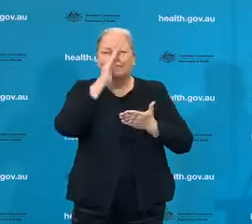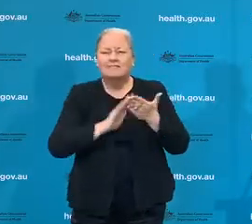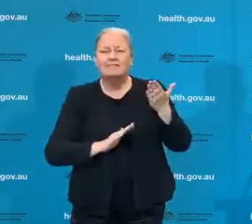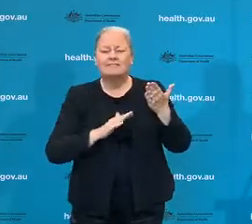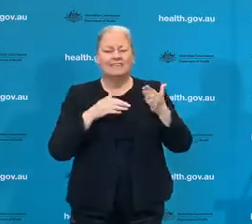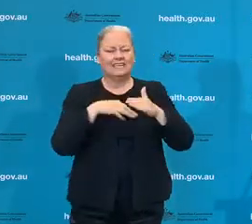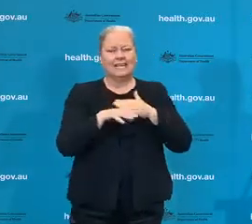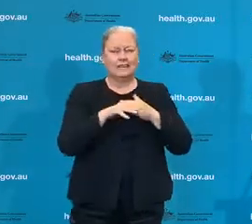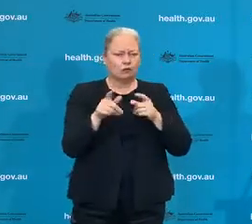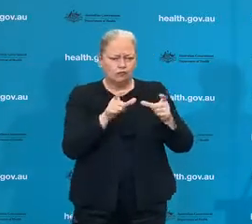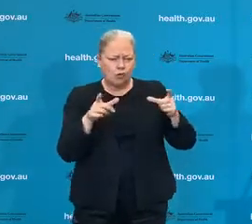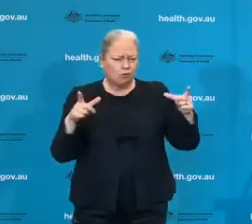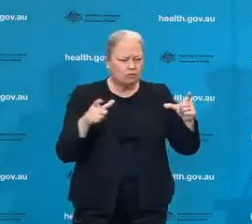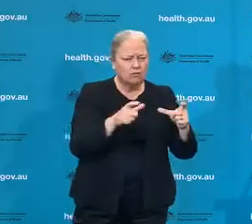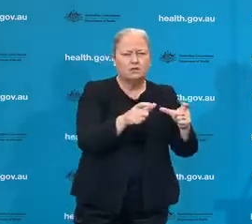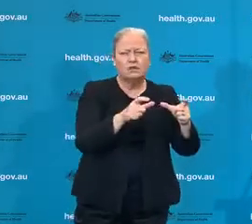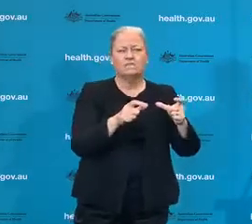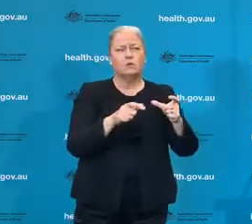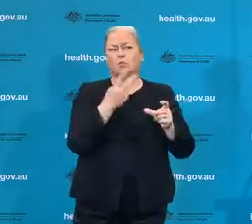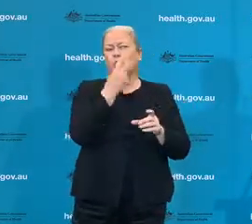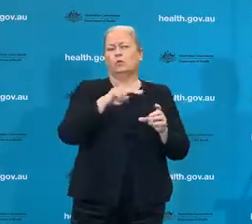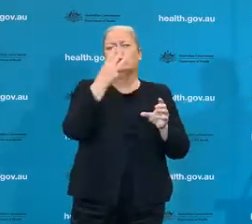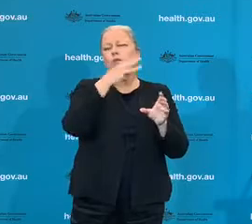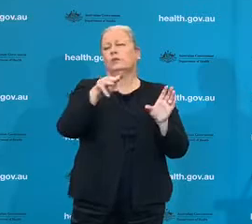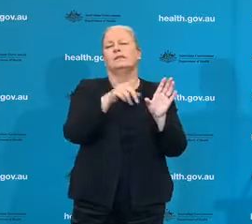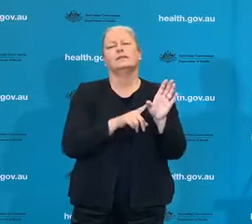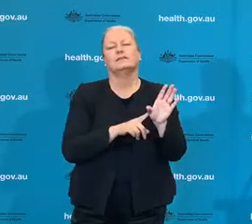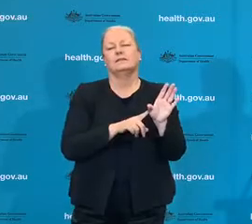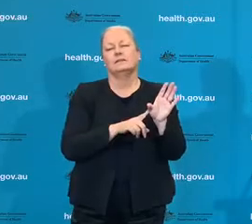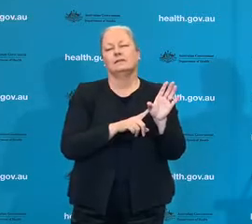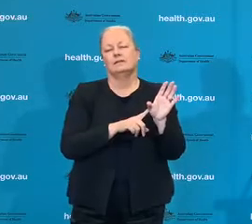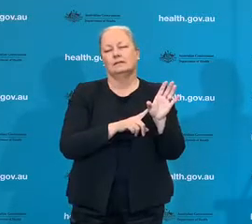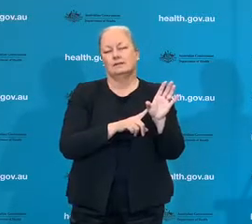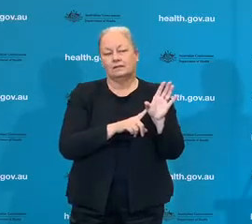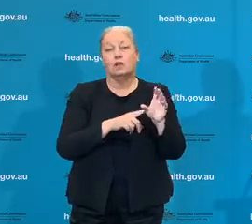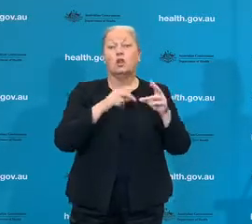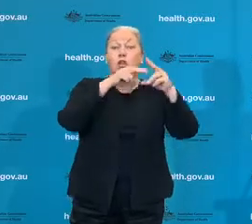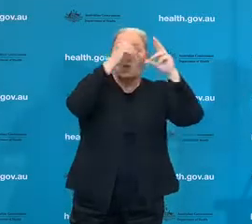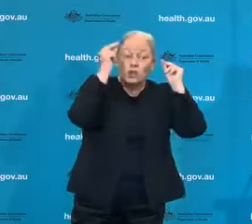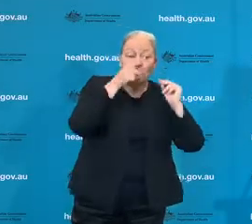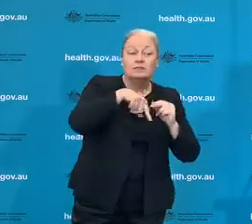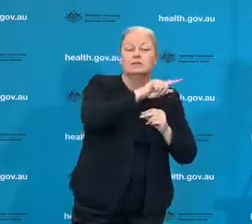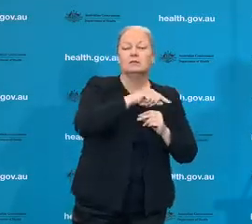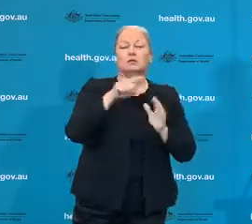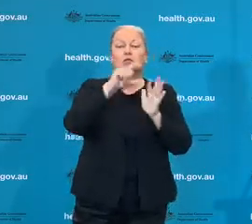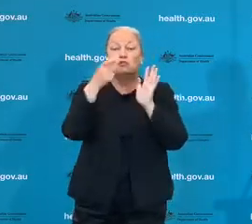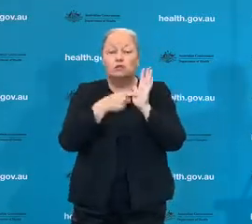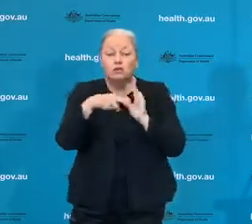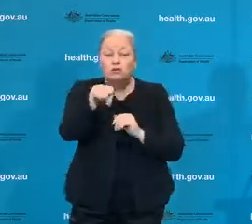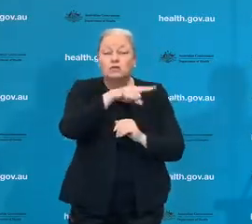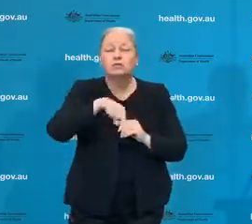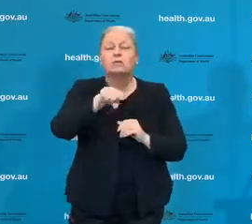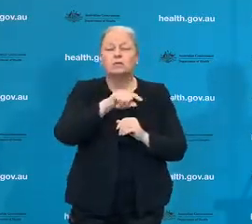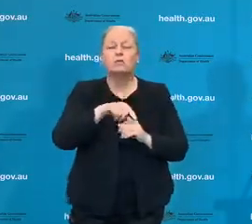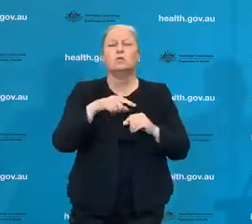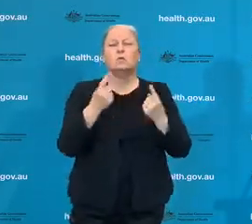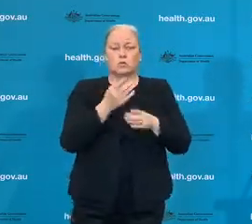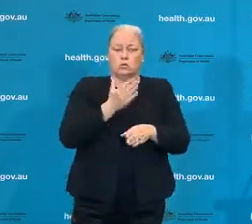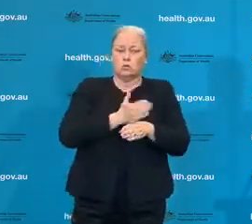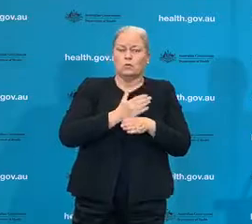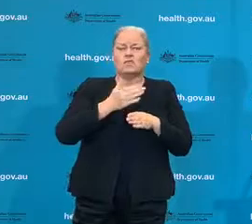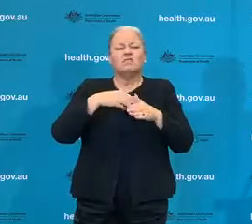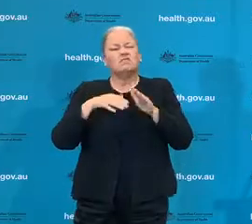space for over 2 or 3 decades. These are nurses and doctors who practice within our hospitals,